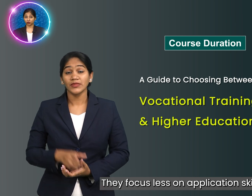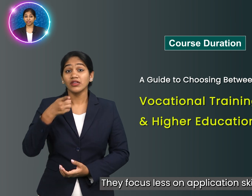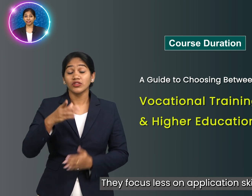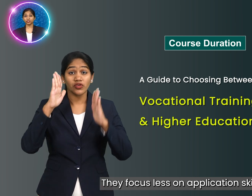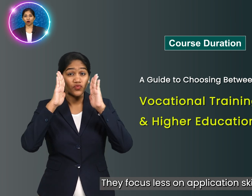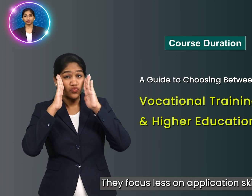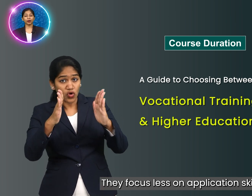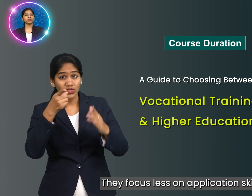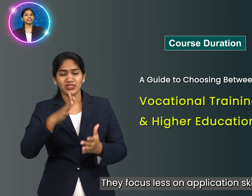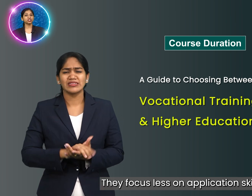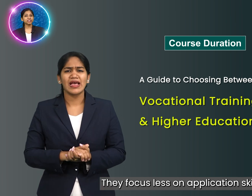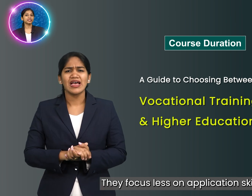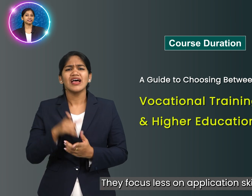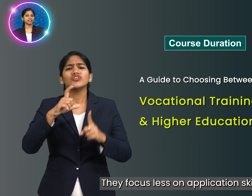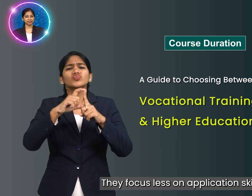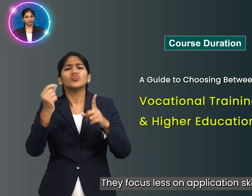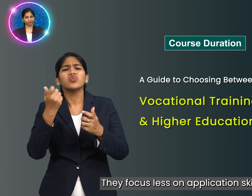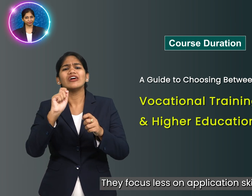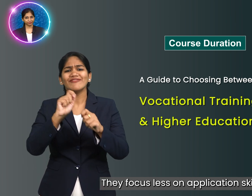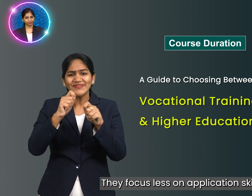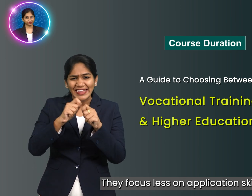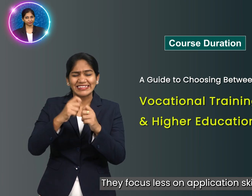They focus less on application skills.